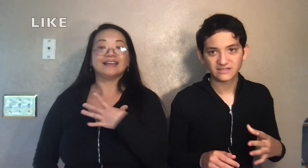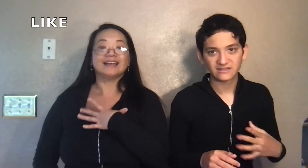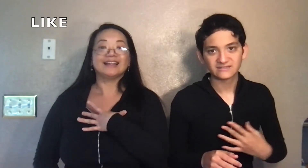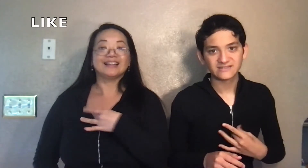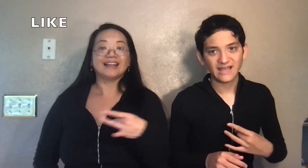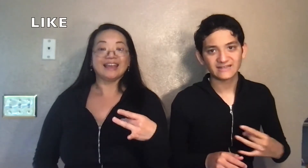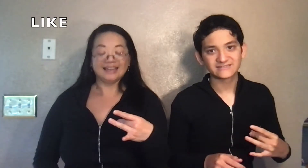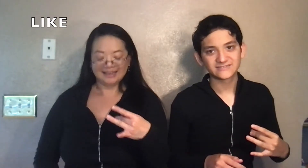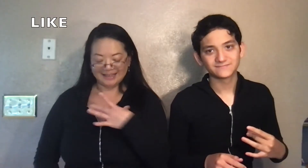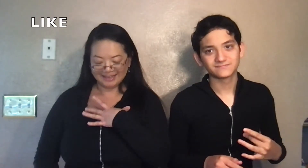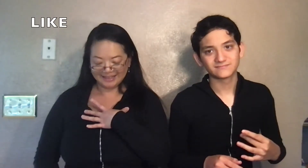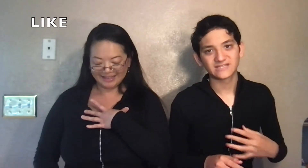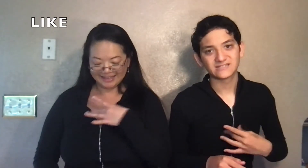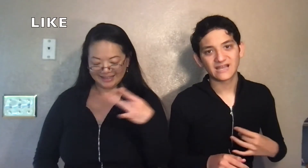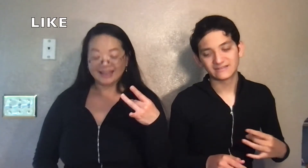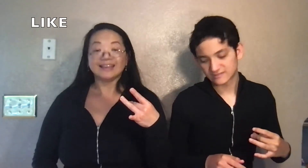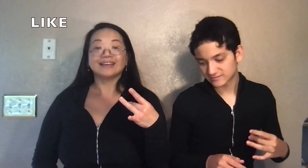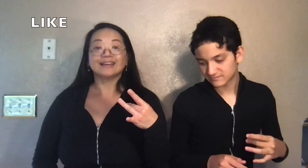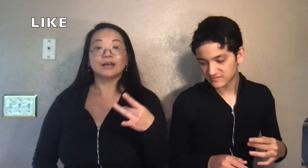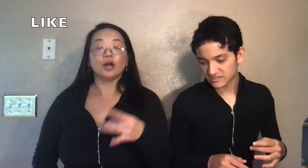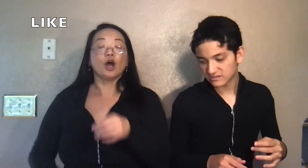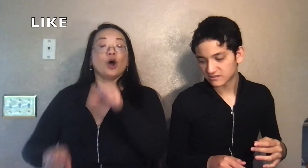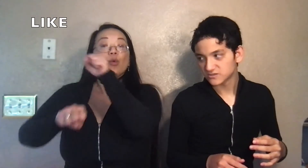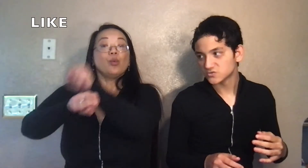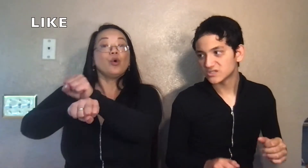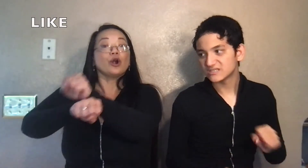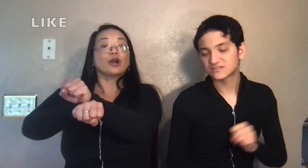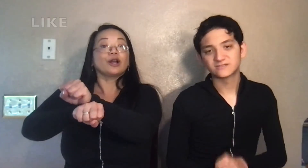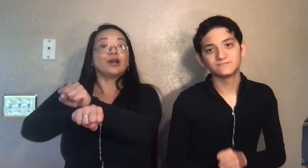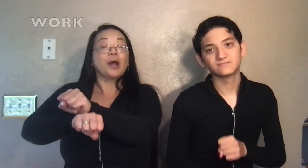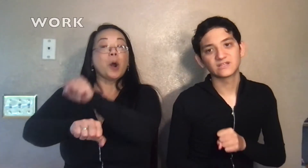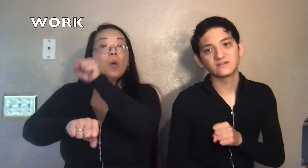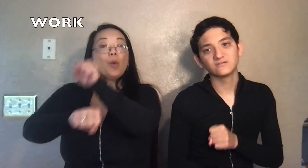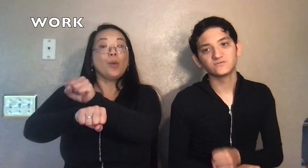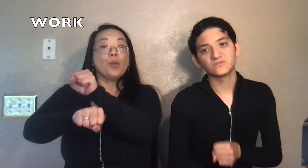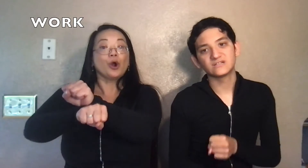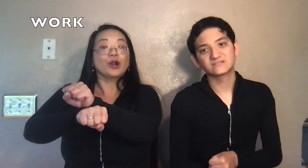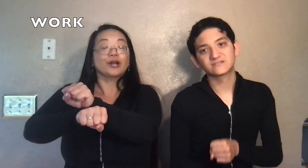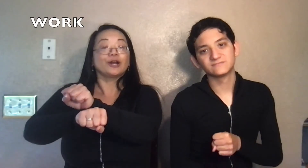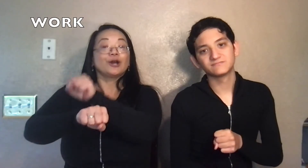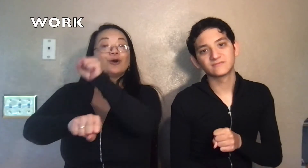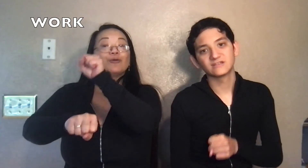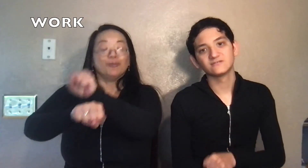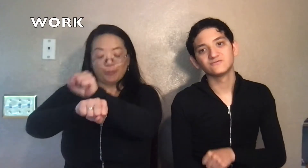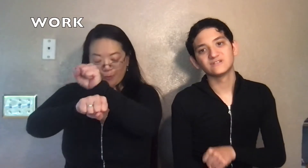Like. Like. Like. Work. Work. Work.